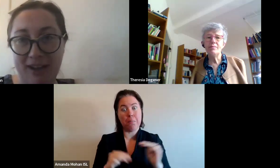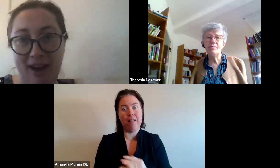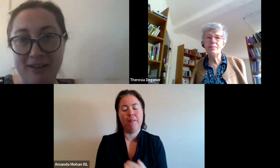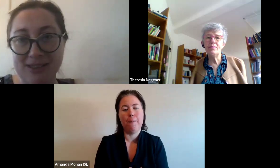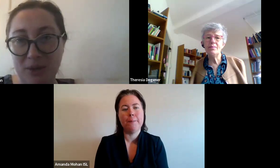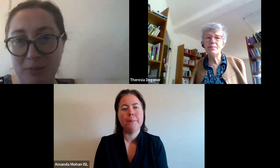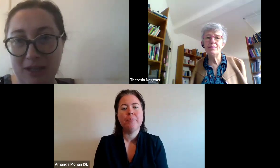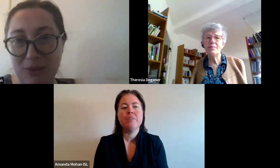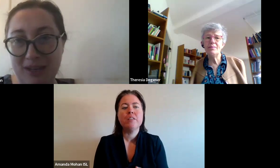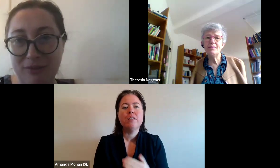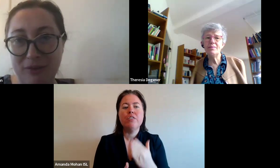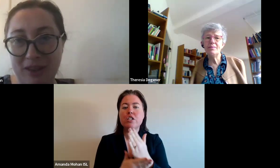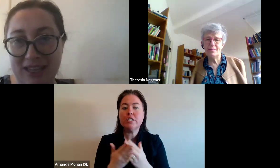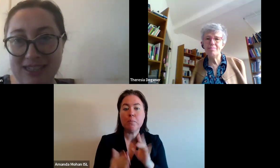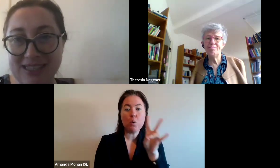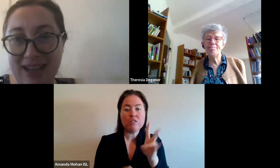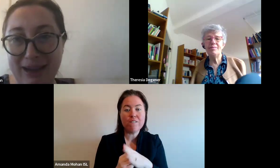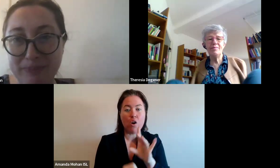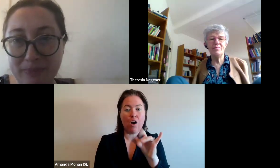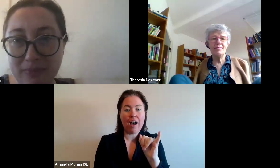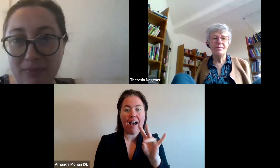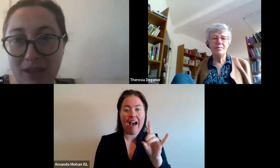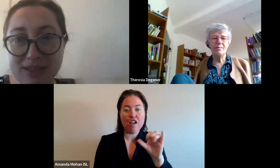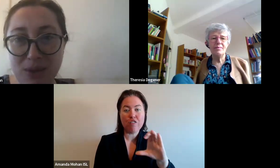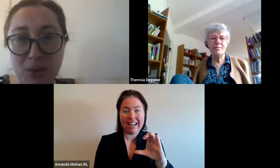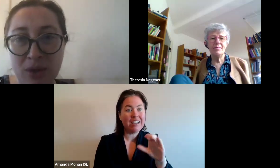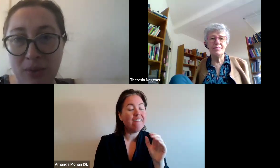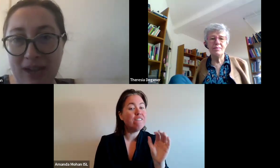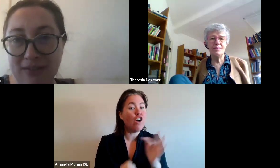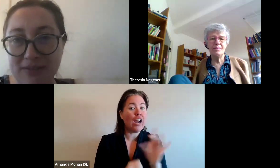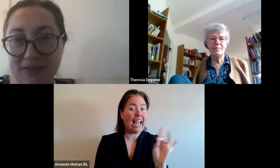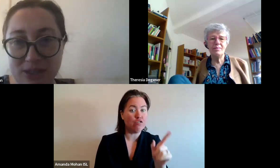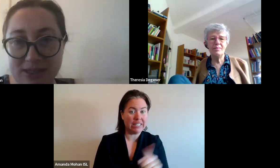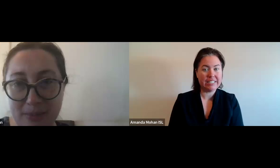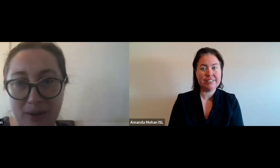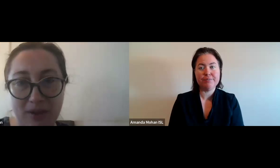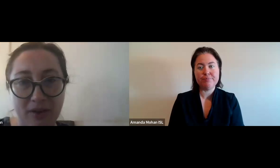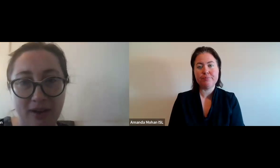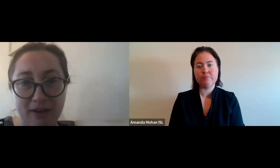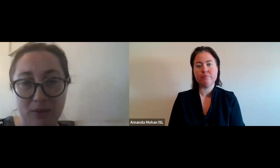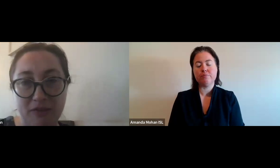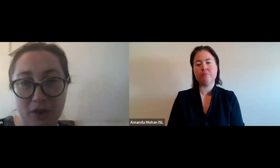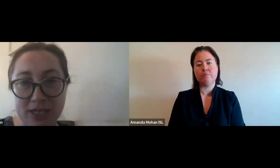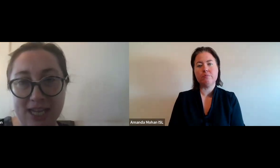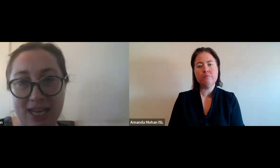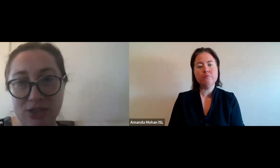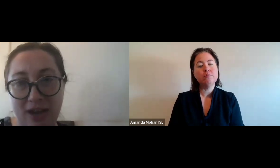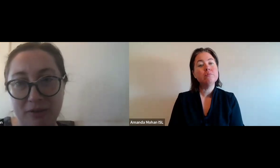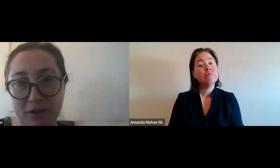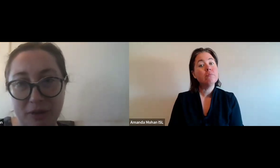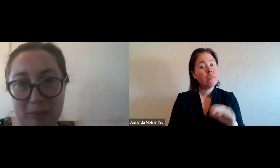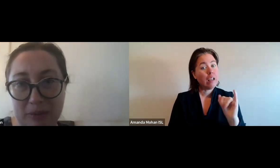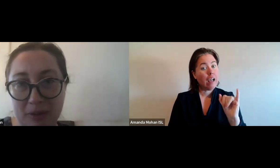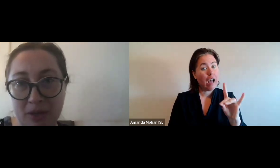for IREC, Karen, so I'm going to bring you in for these. So we have some questions about whether IREC will fund